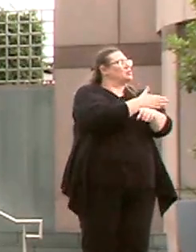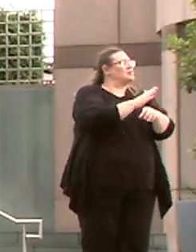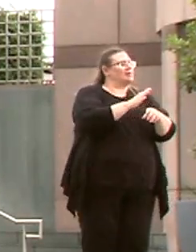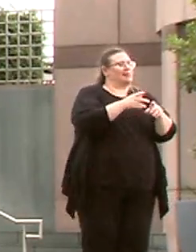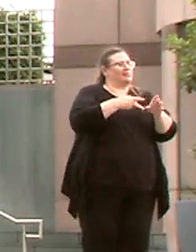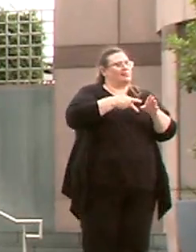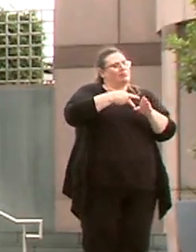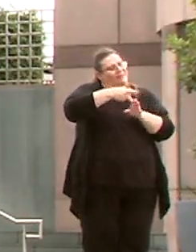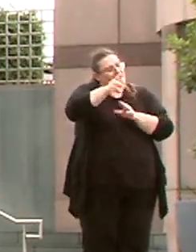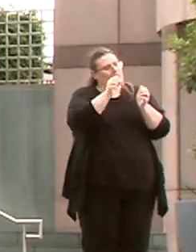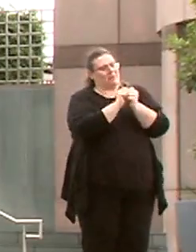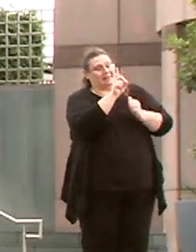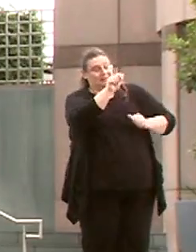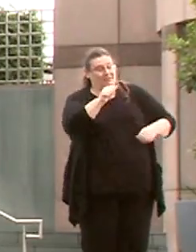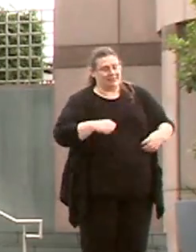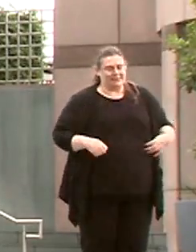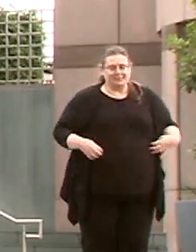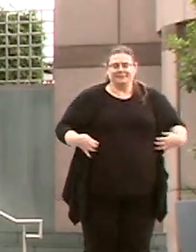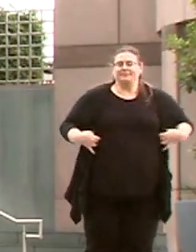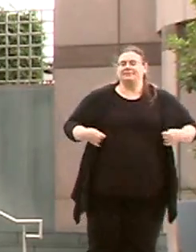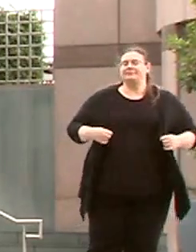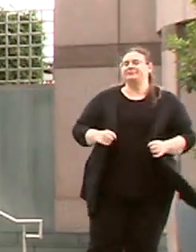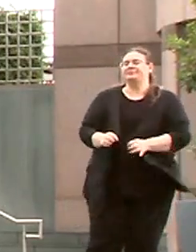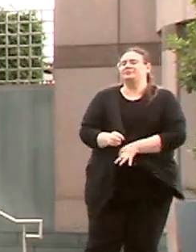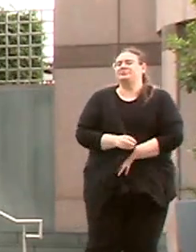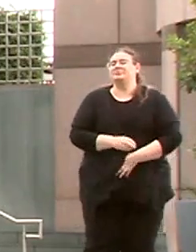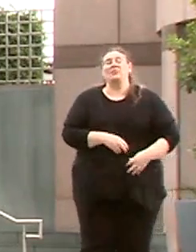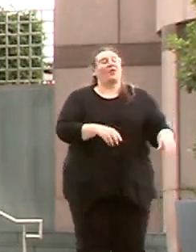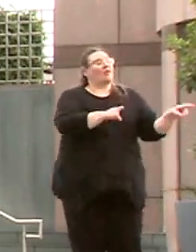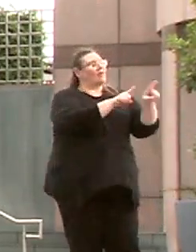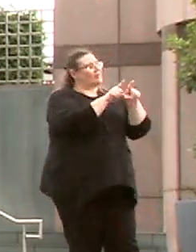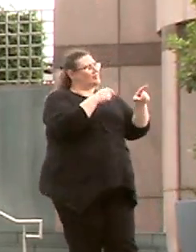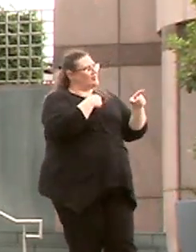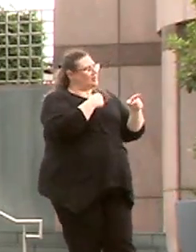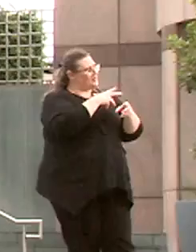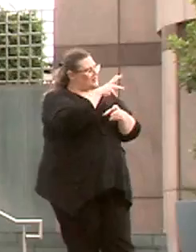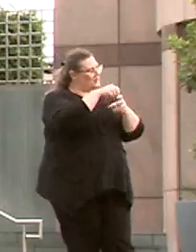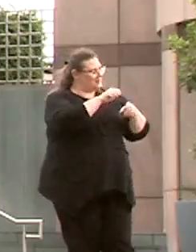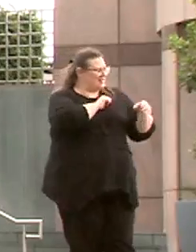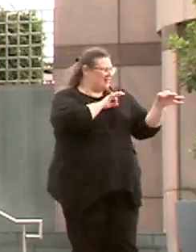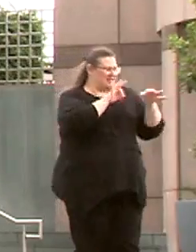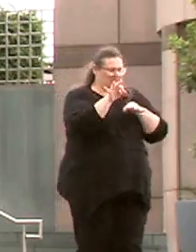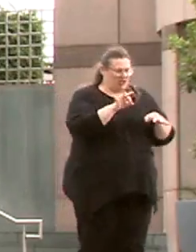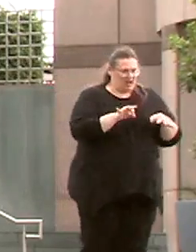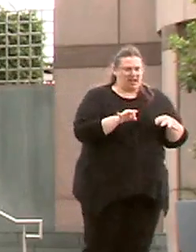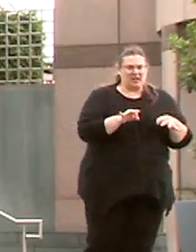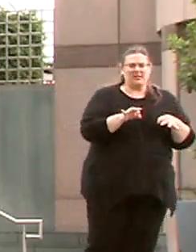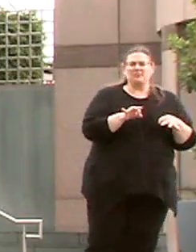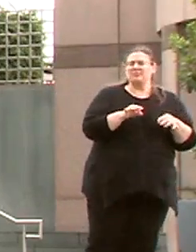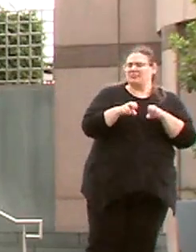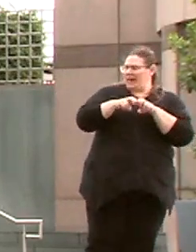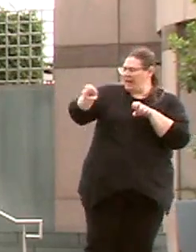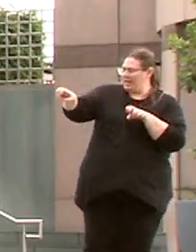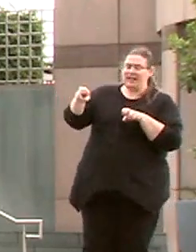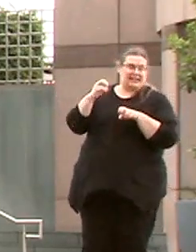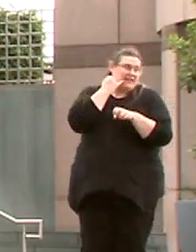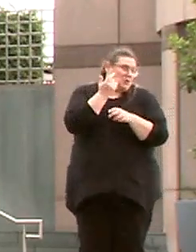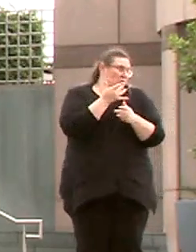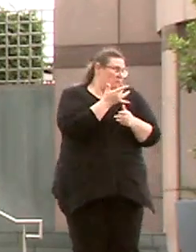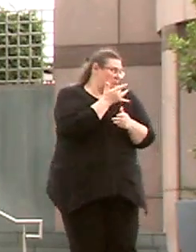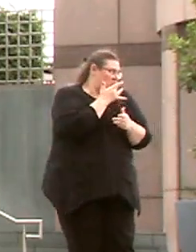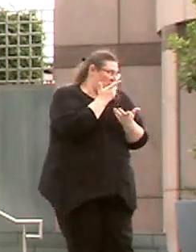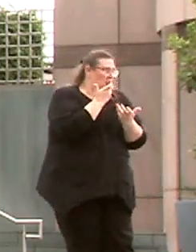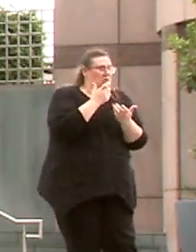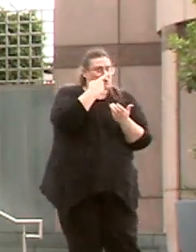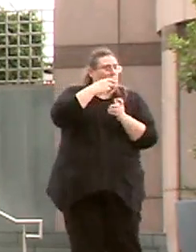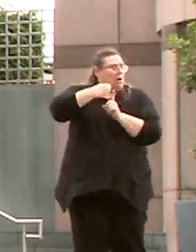with Disabilities. I want to also include a self-description, and I want to ask the panelists if they so choose to provide one